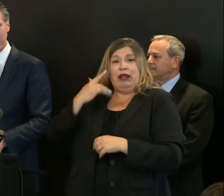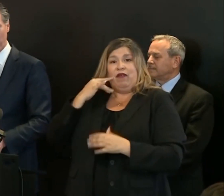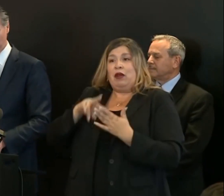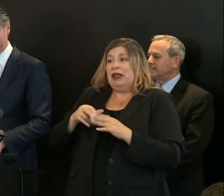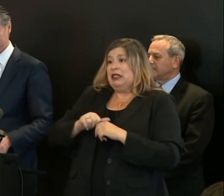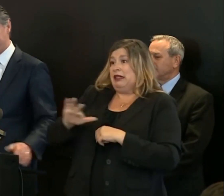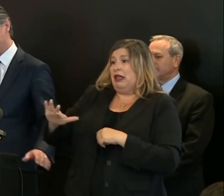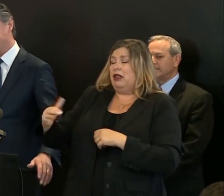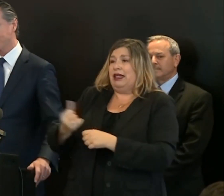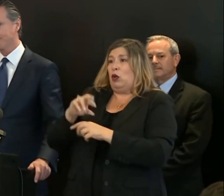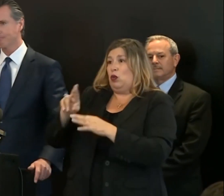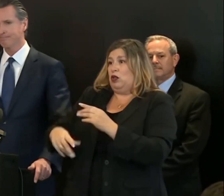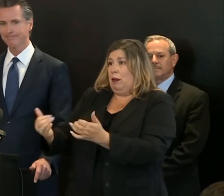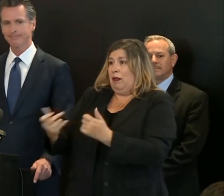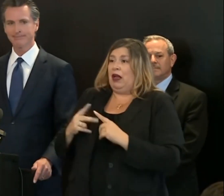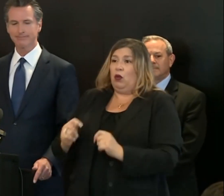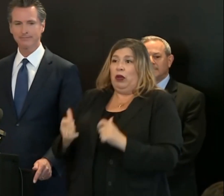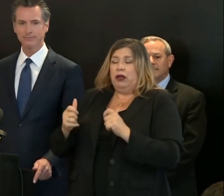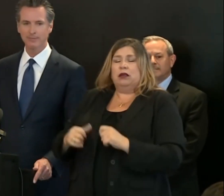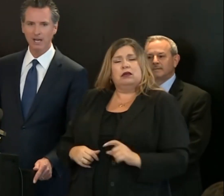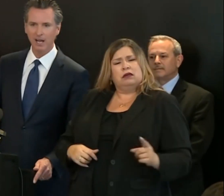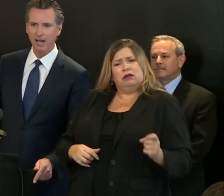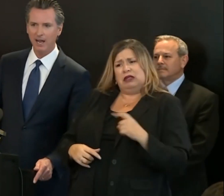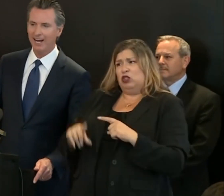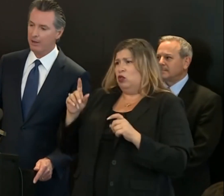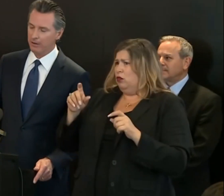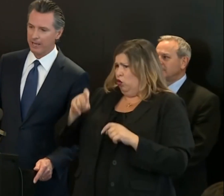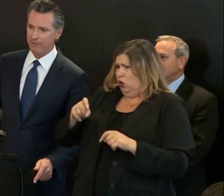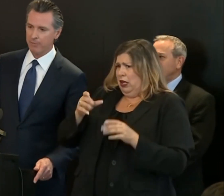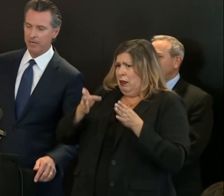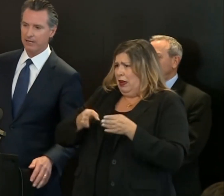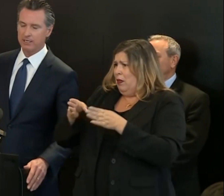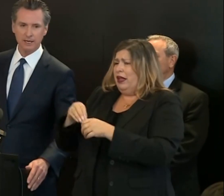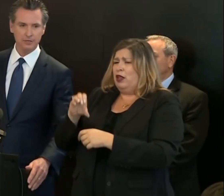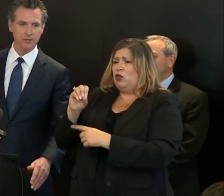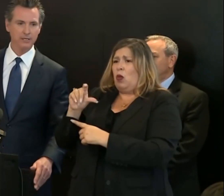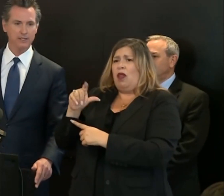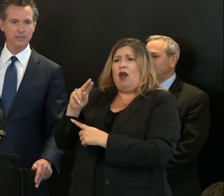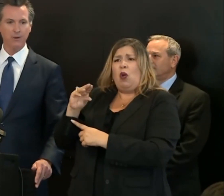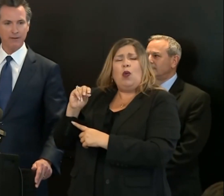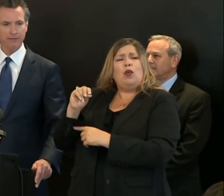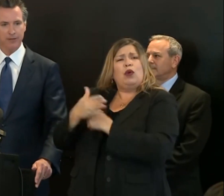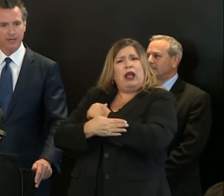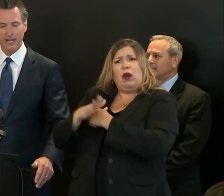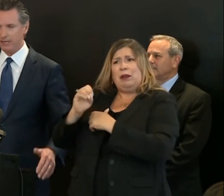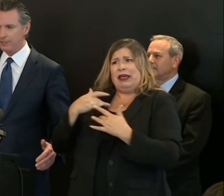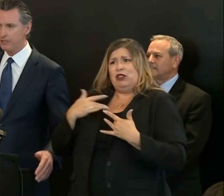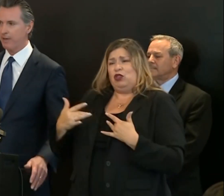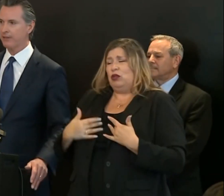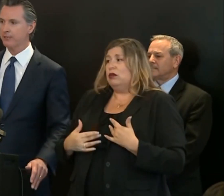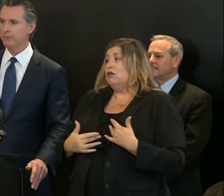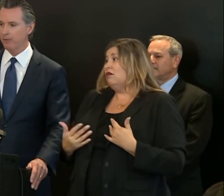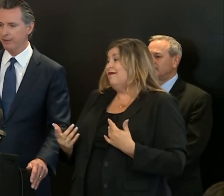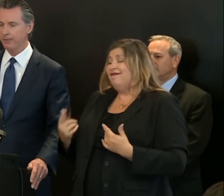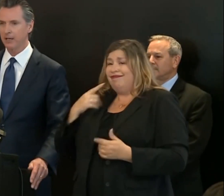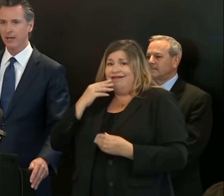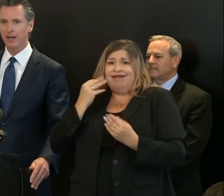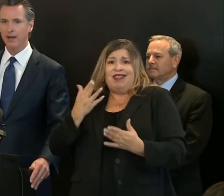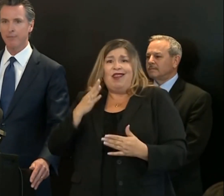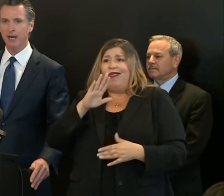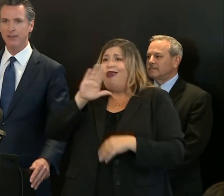back more quickly. Should everyone in Solano County be concerned? Look, everybody in this country is rightfully anxious about this